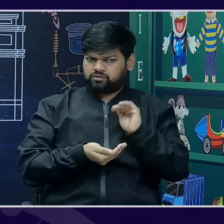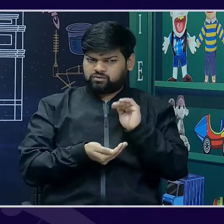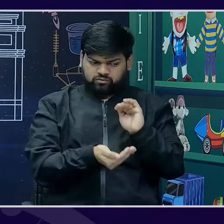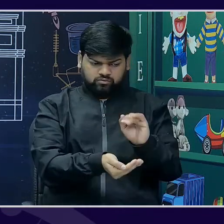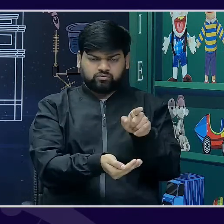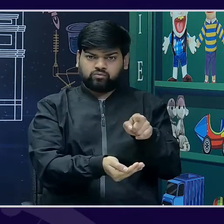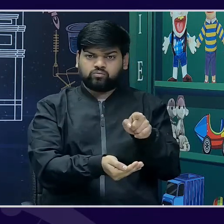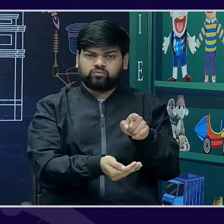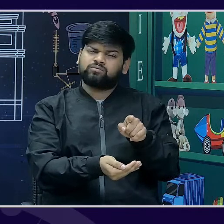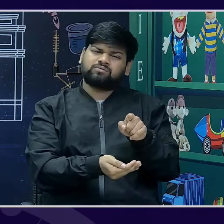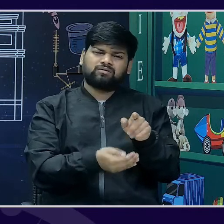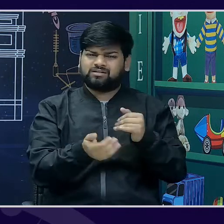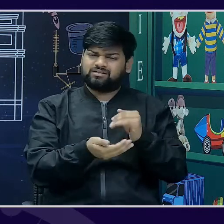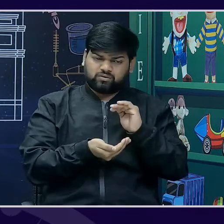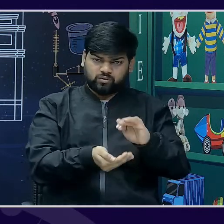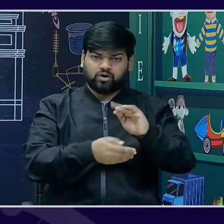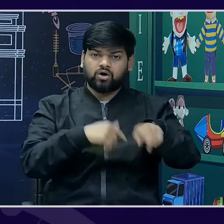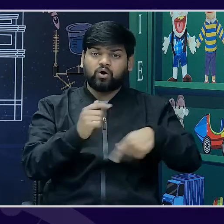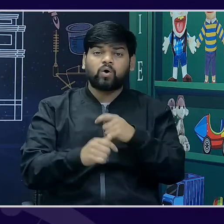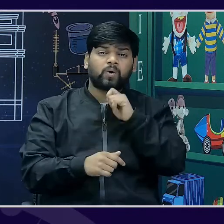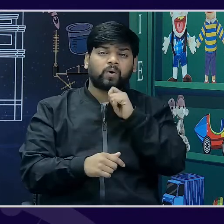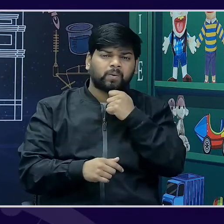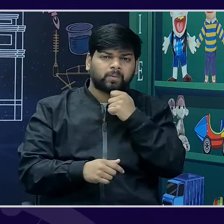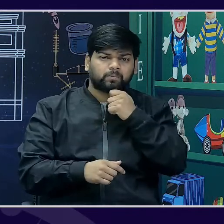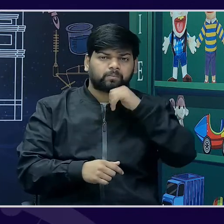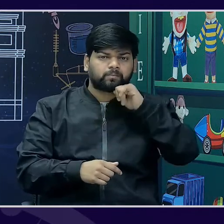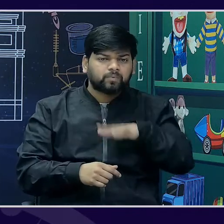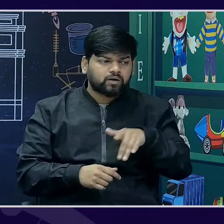citizen. So